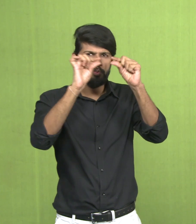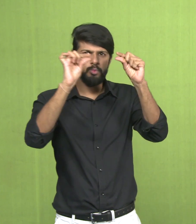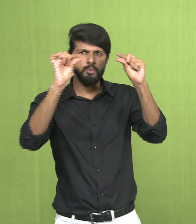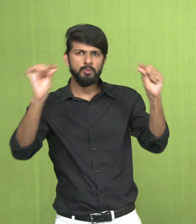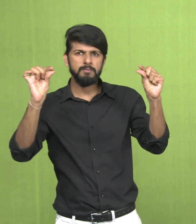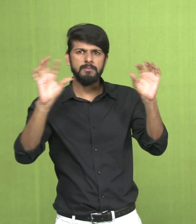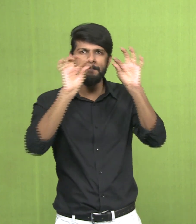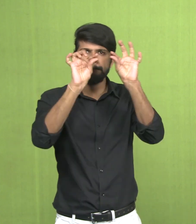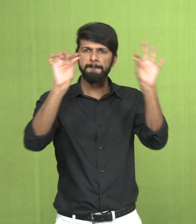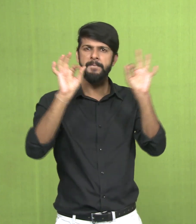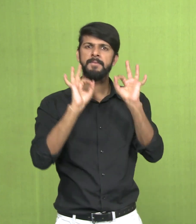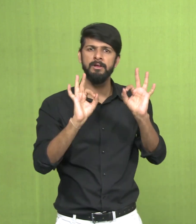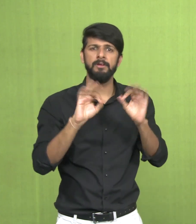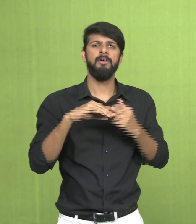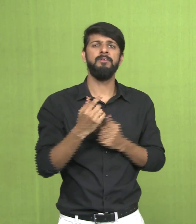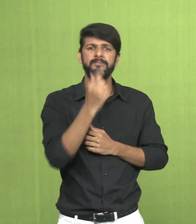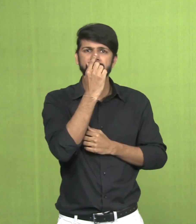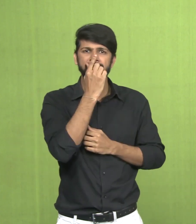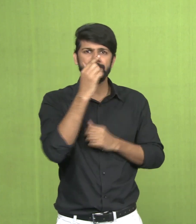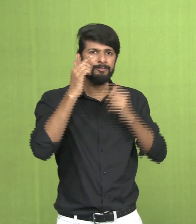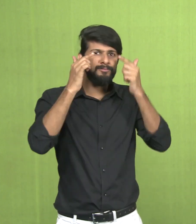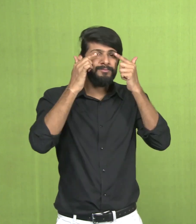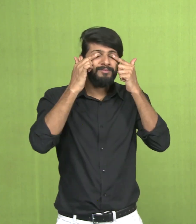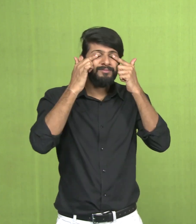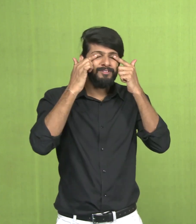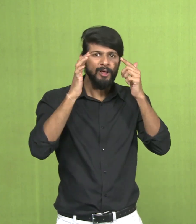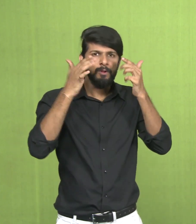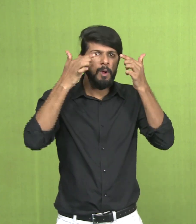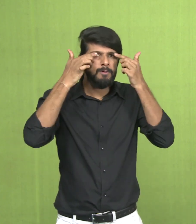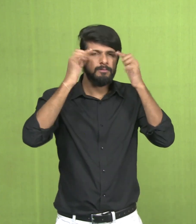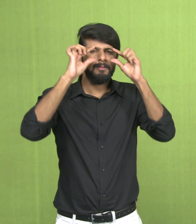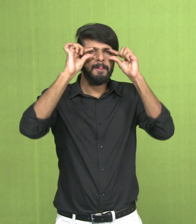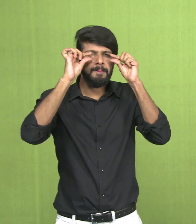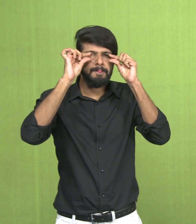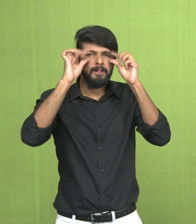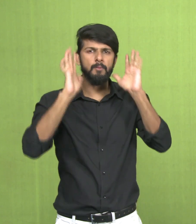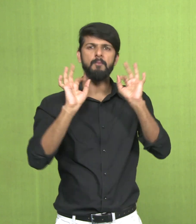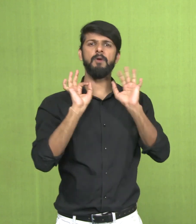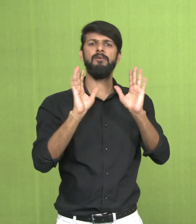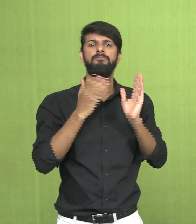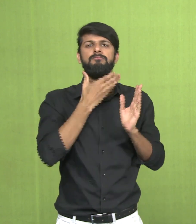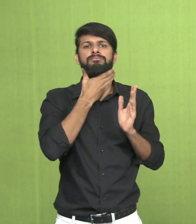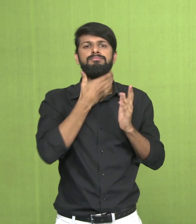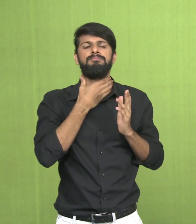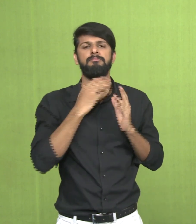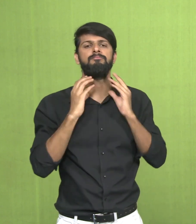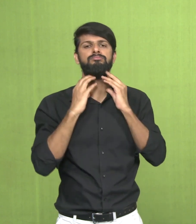the eyebrows are straight, the eyes are narrow, and the